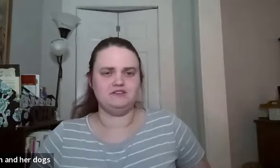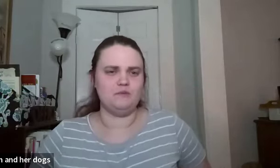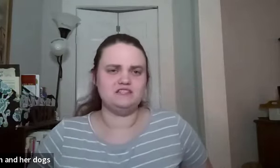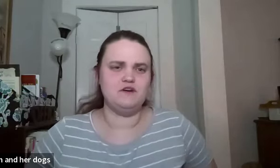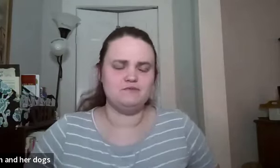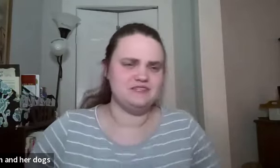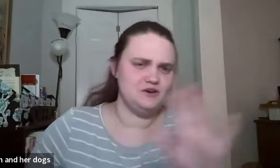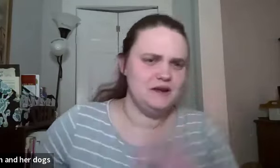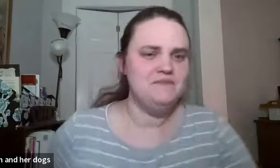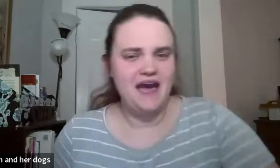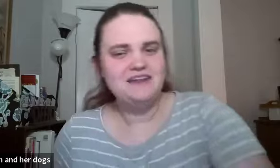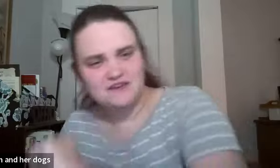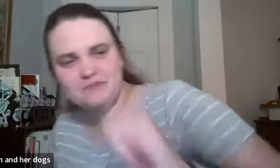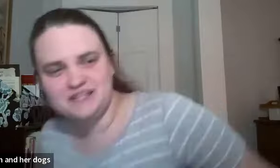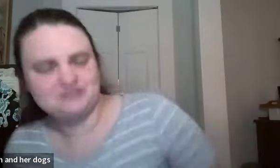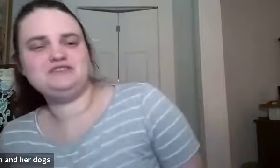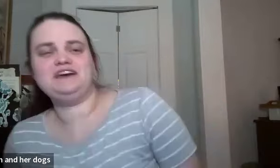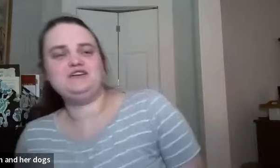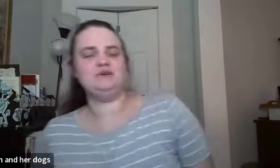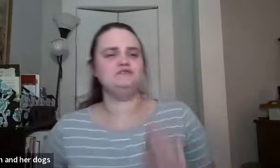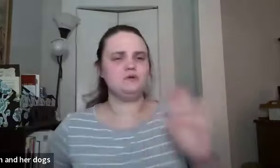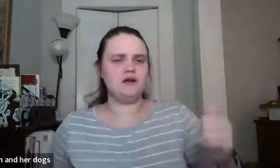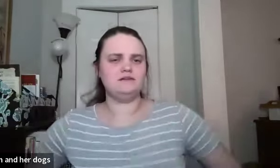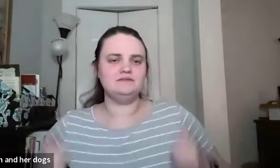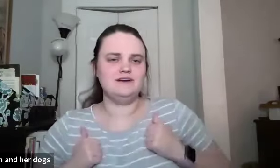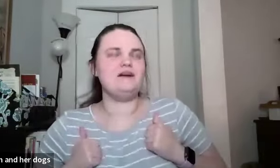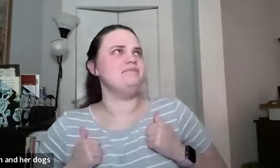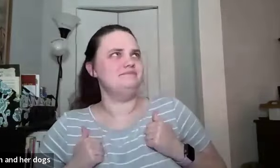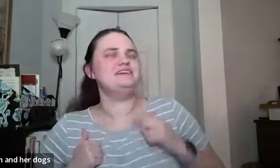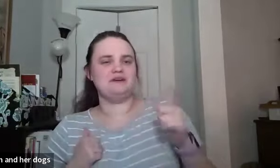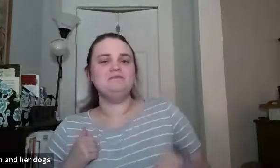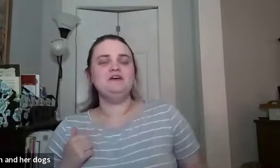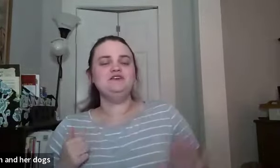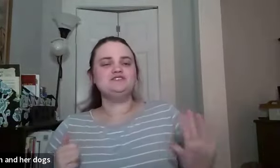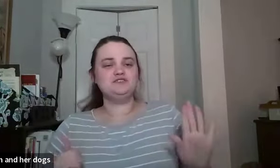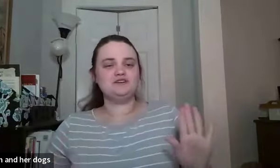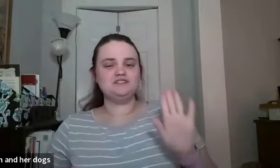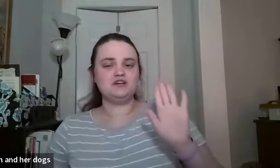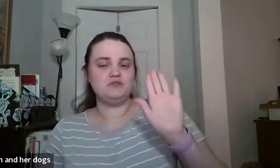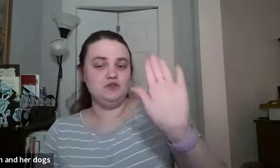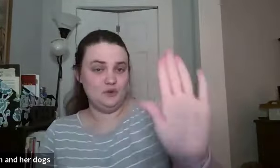throw myself off from this. Sorry. I had to think for a minute. Do you start down or above? Okay, that's right. So you're going to start with